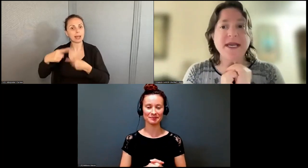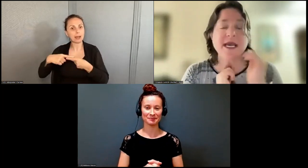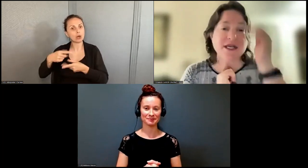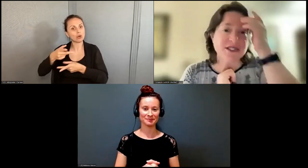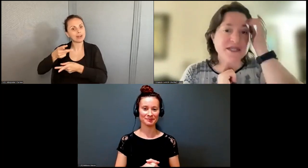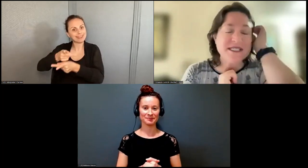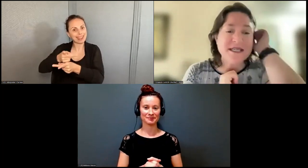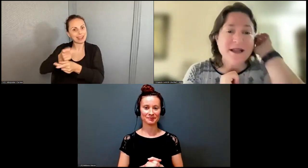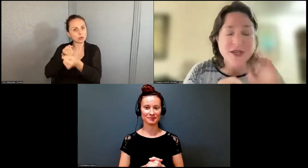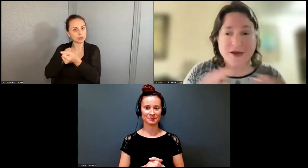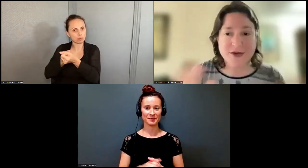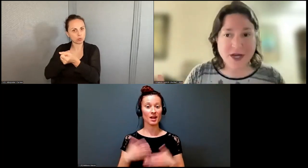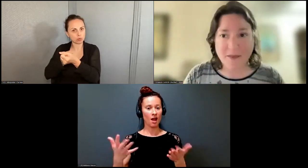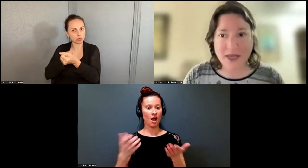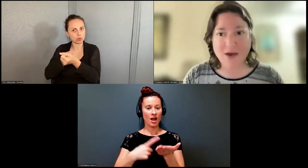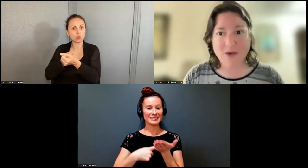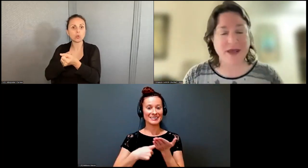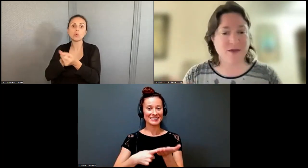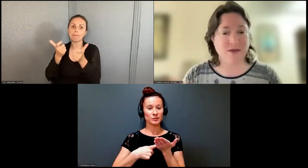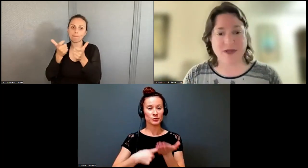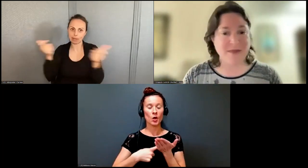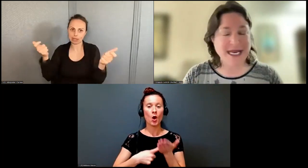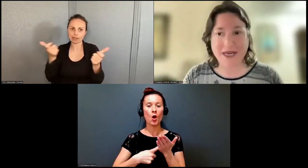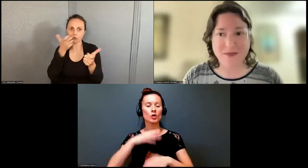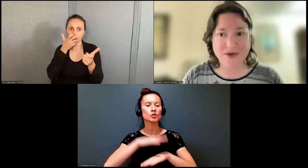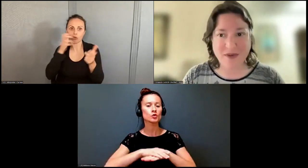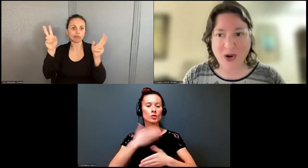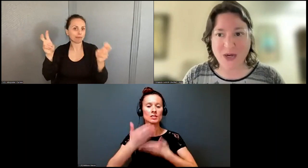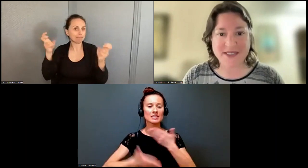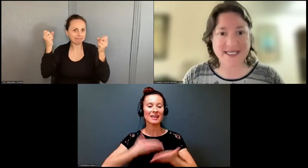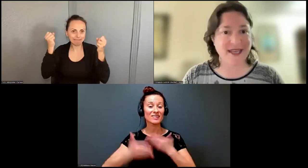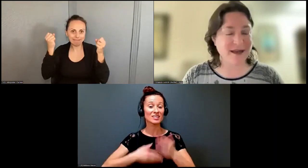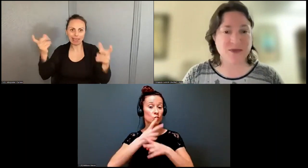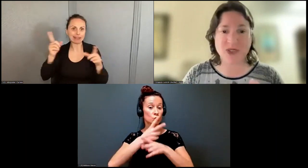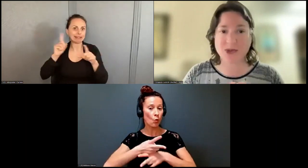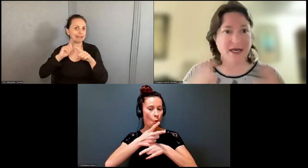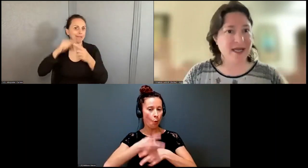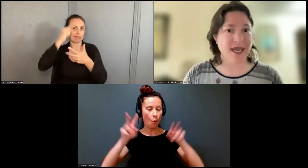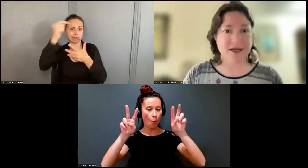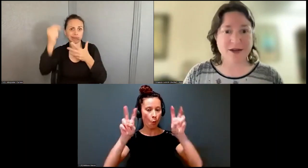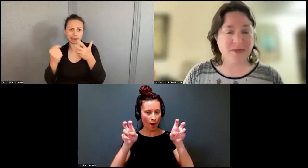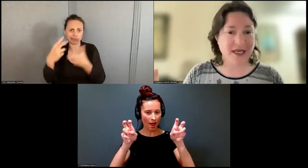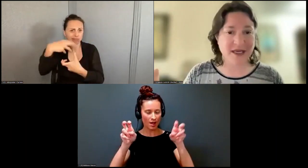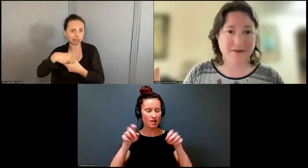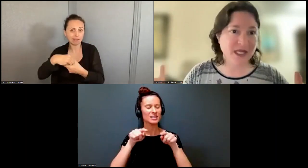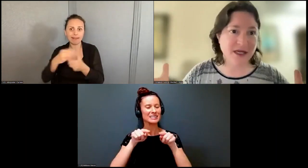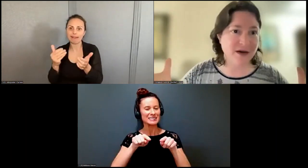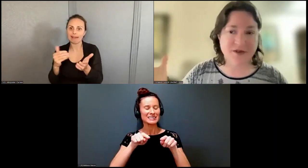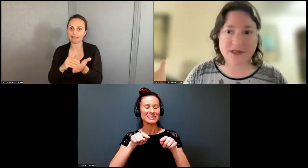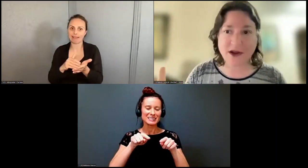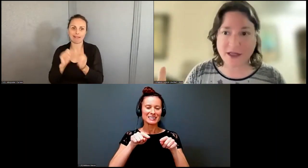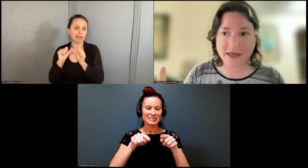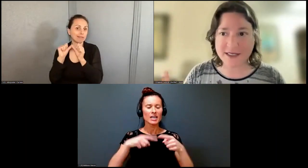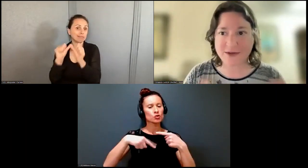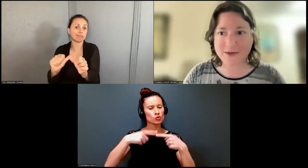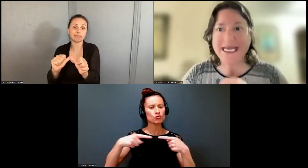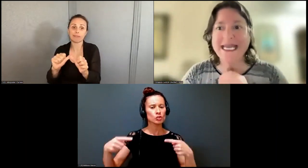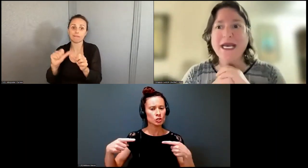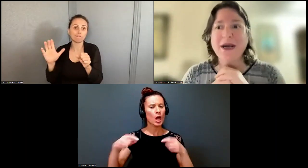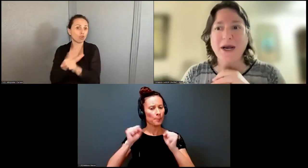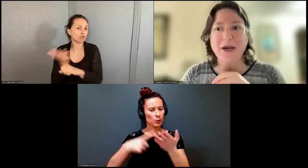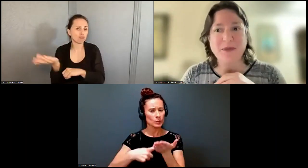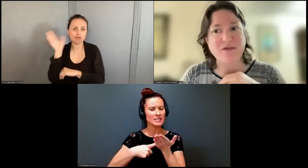supports. So this is another huge topic with many, many moving parts, and I'm sure, again, could be a conference all on its